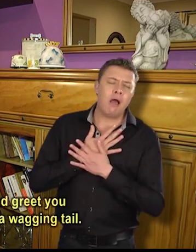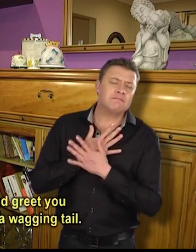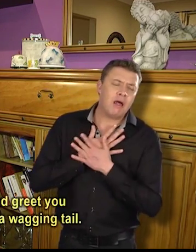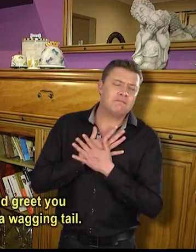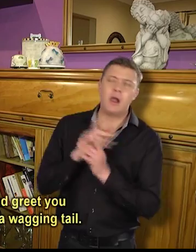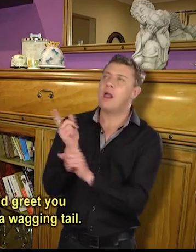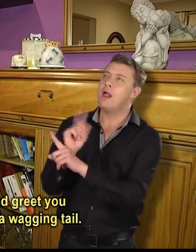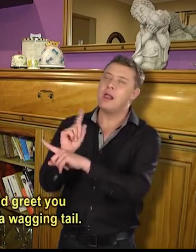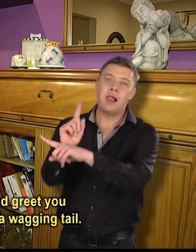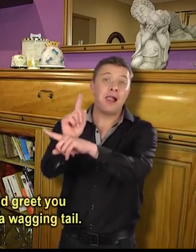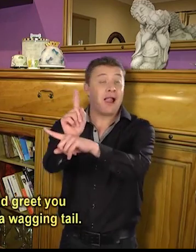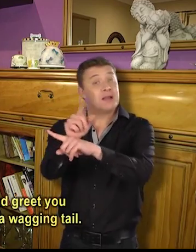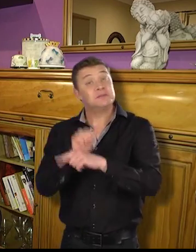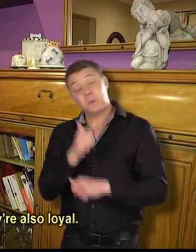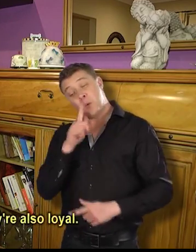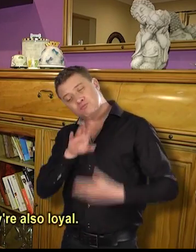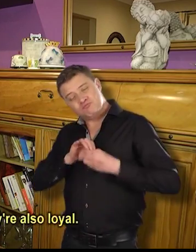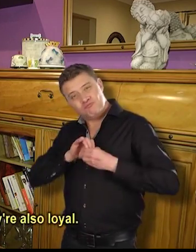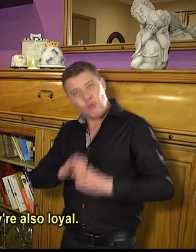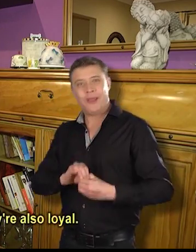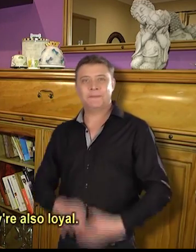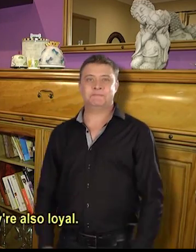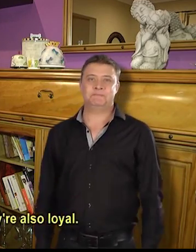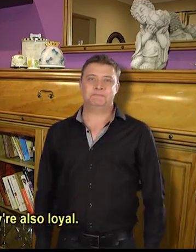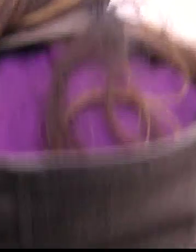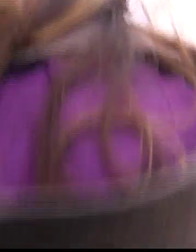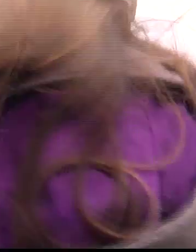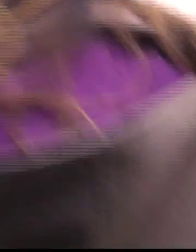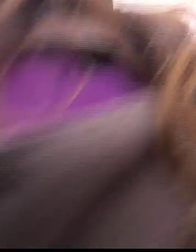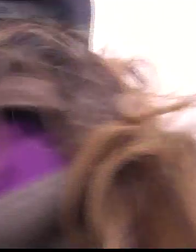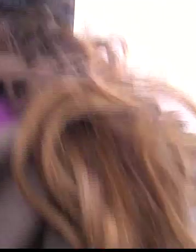and they greet you with a wagging tail, and they're also a loyal animal.